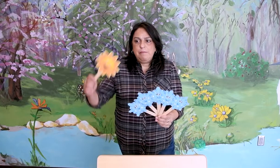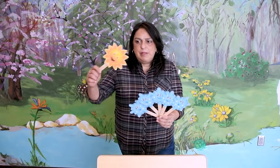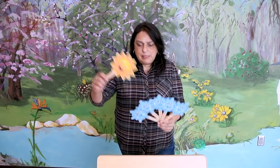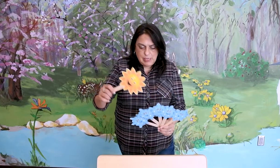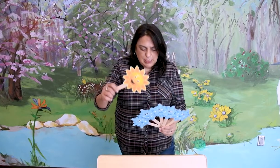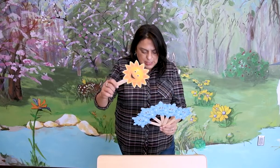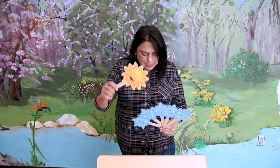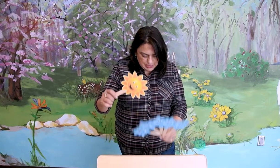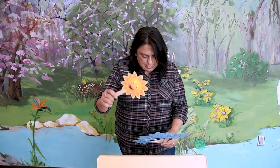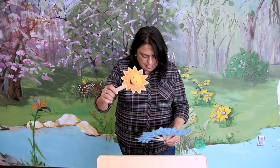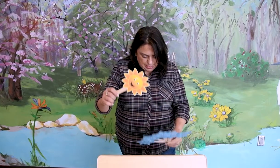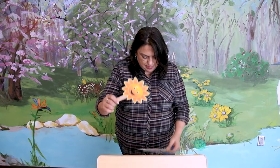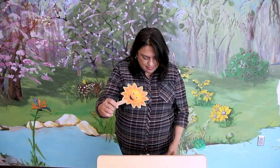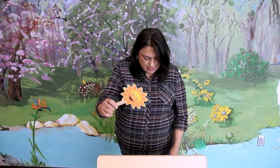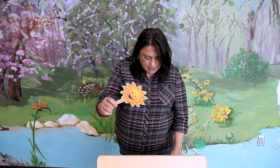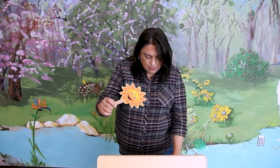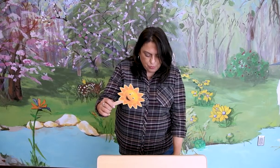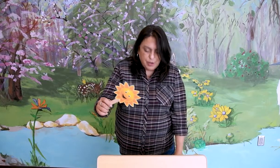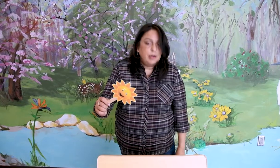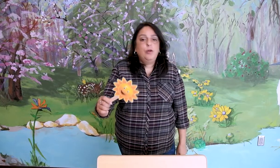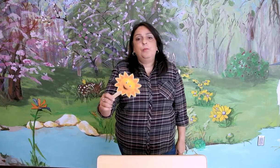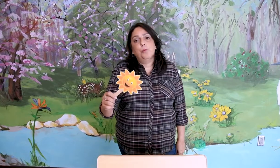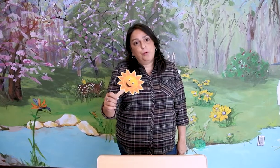the sun, and there were no more.